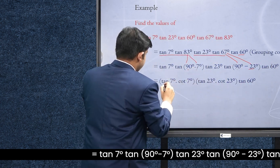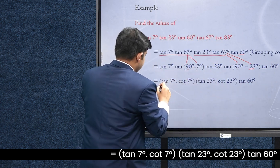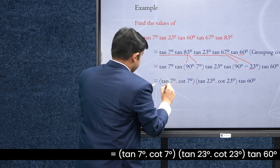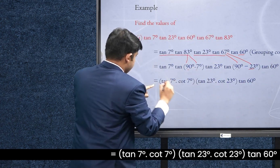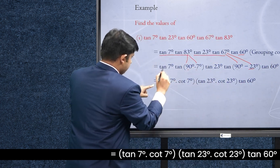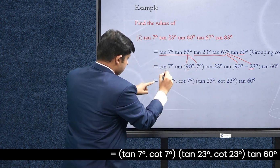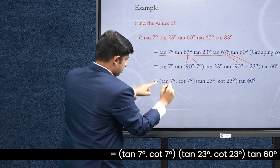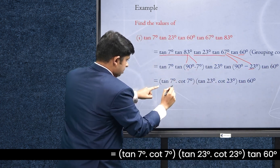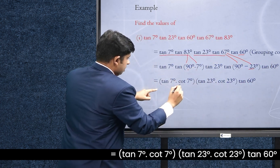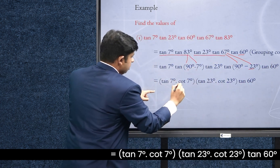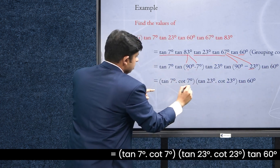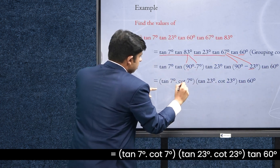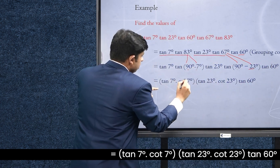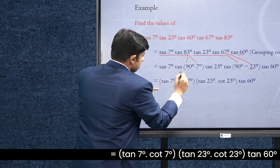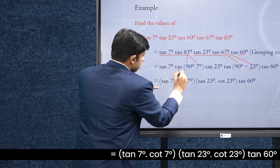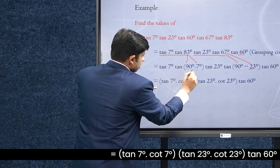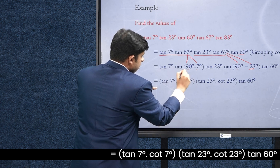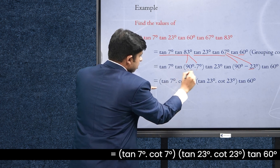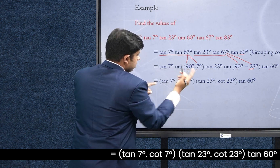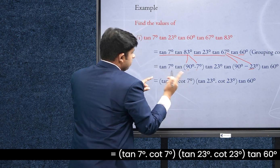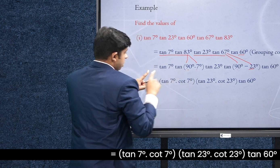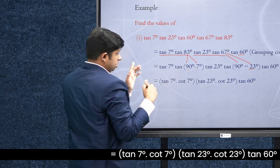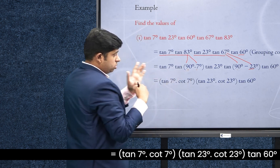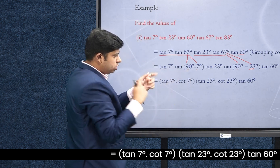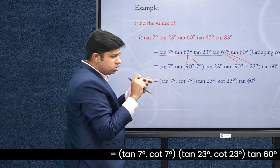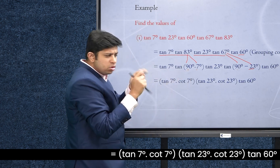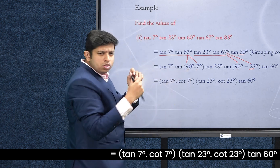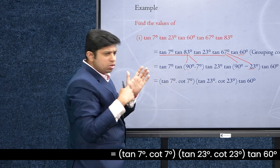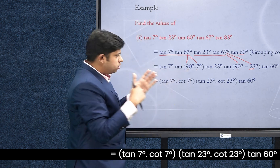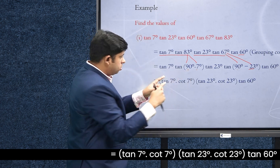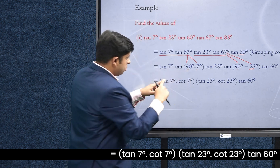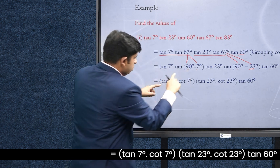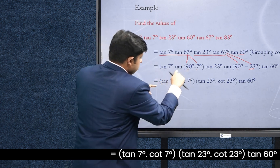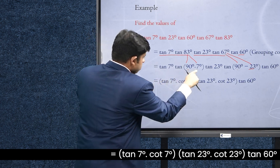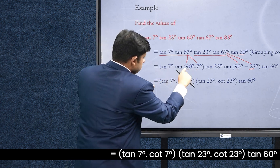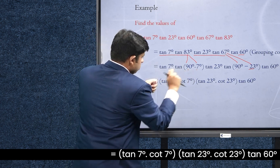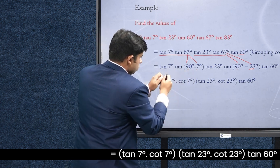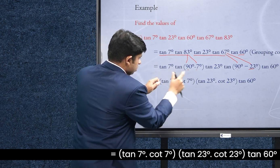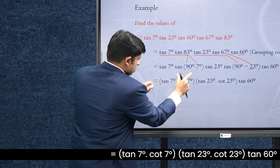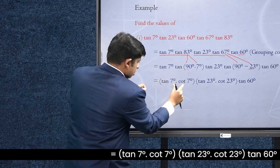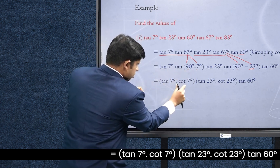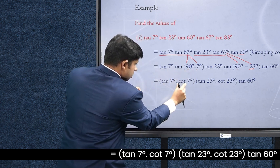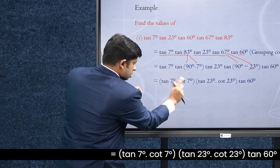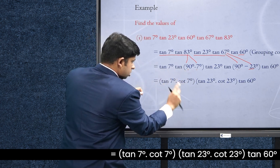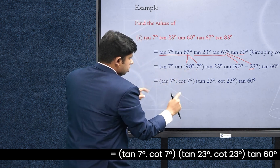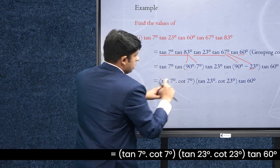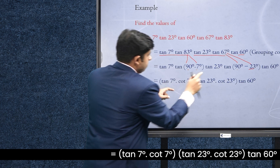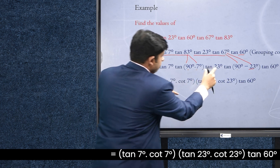That is equal to tan 7 degrees into cot 7 degrees into tan 23 degrees into cot